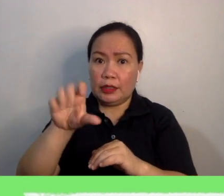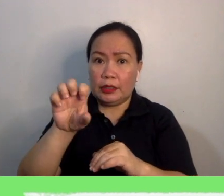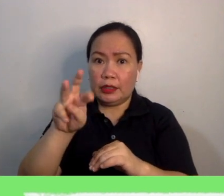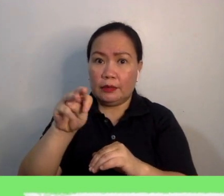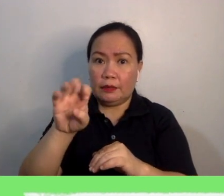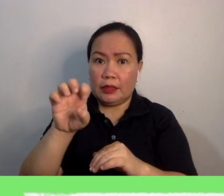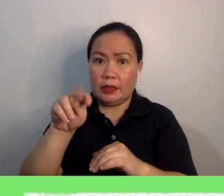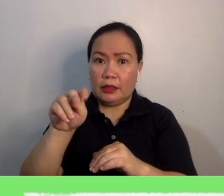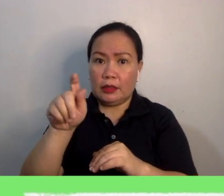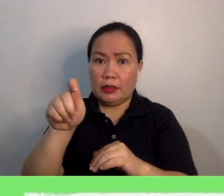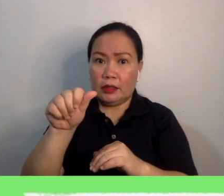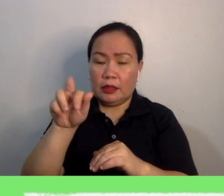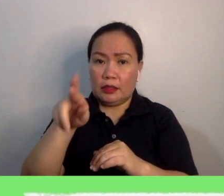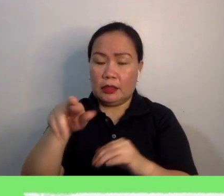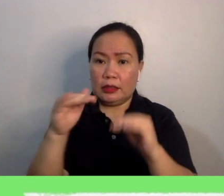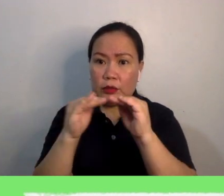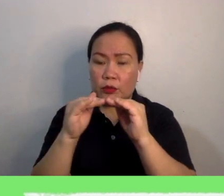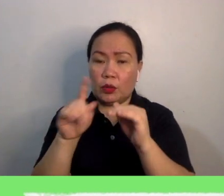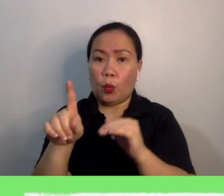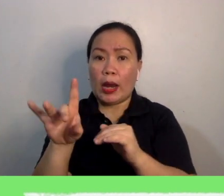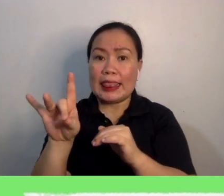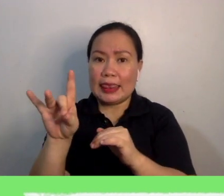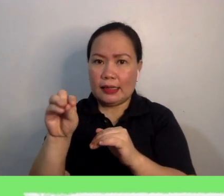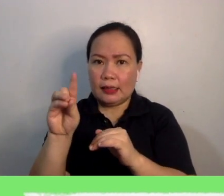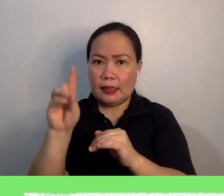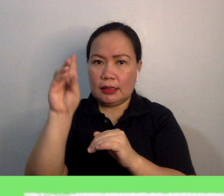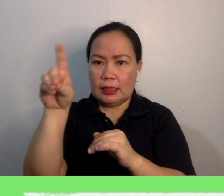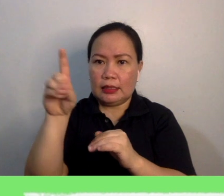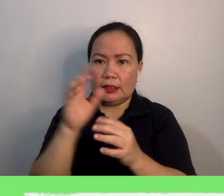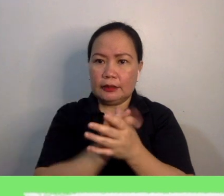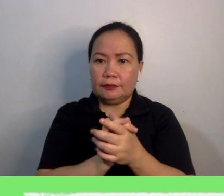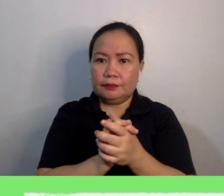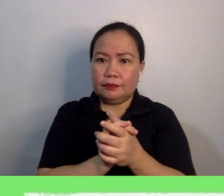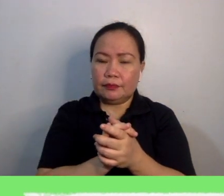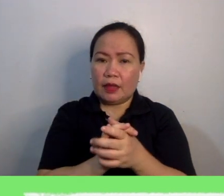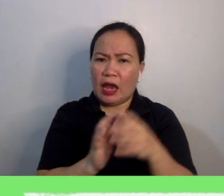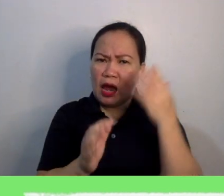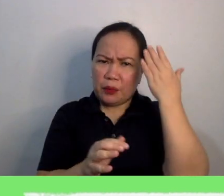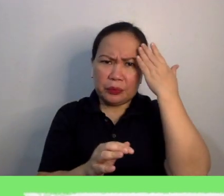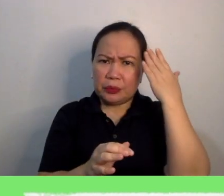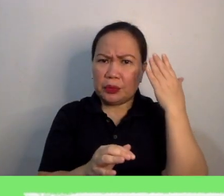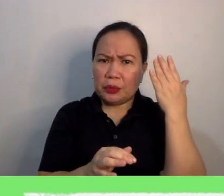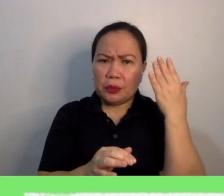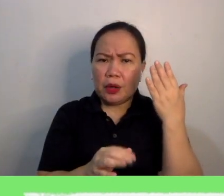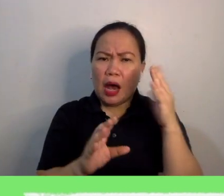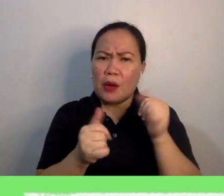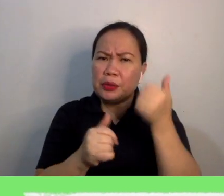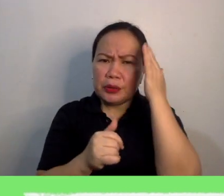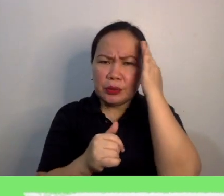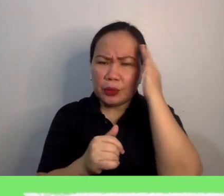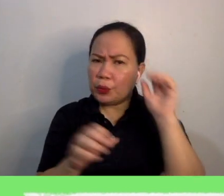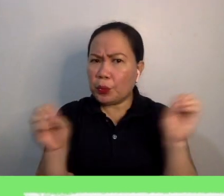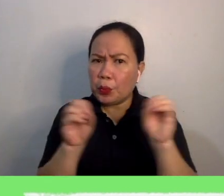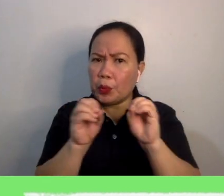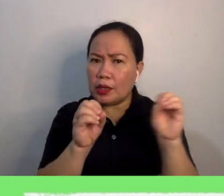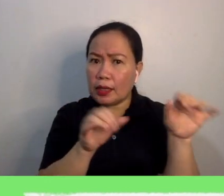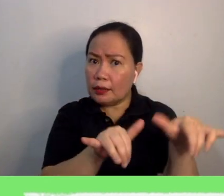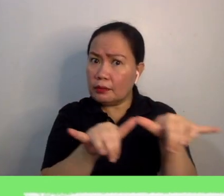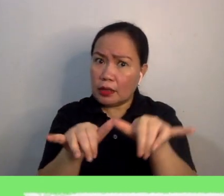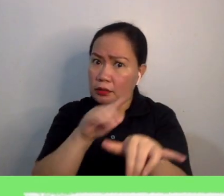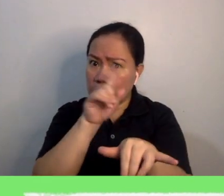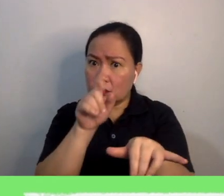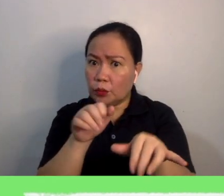to 180 degrees. So, ibig sabihin, supplementary sila. Pero, how will you know? Wala namang measure. So,